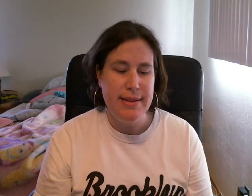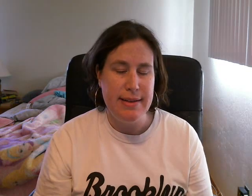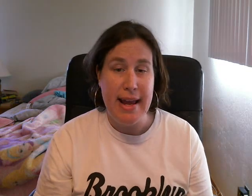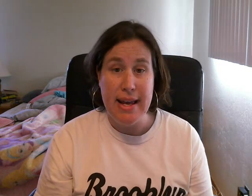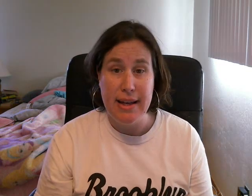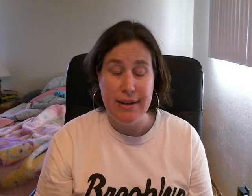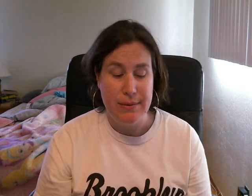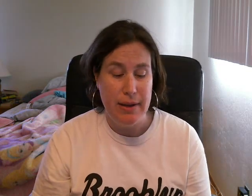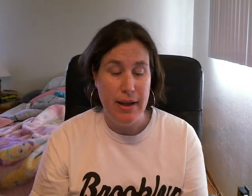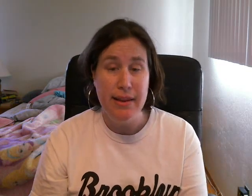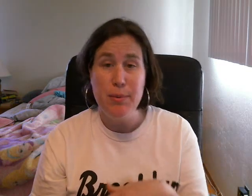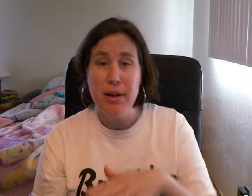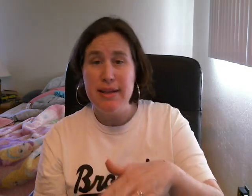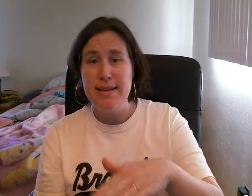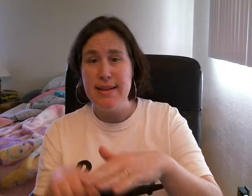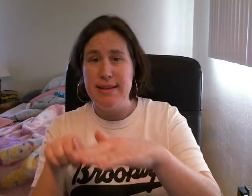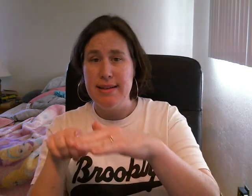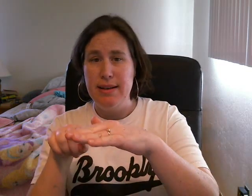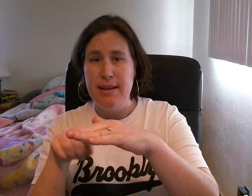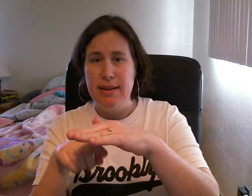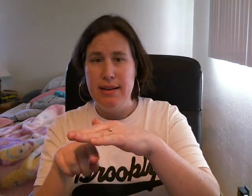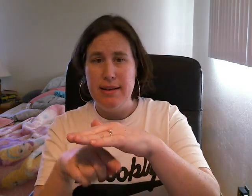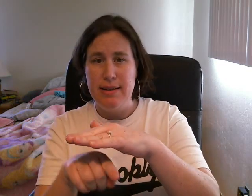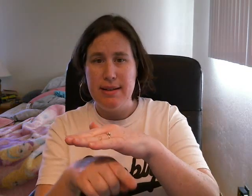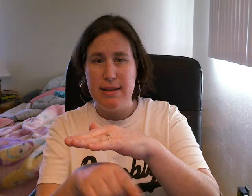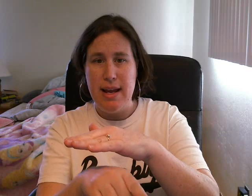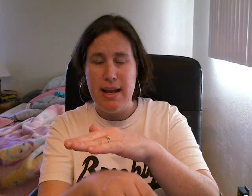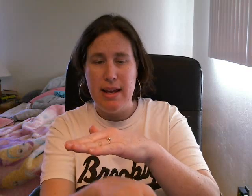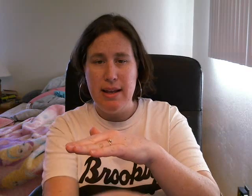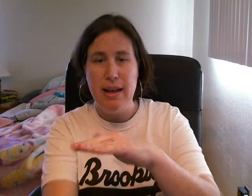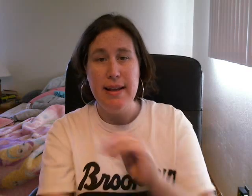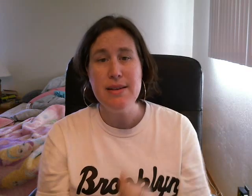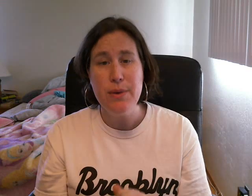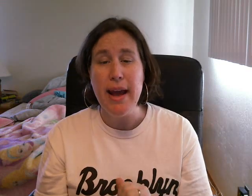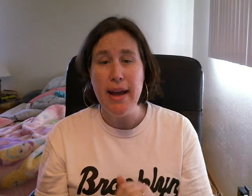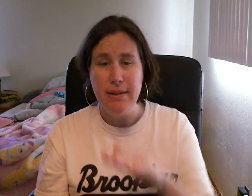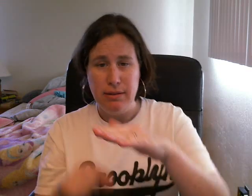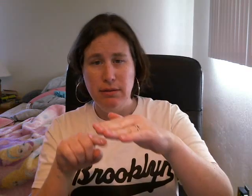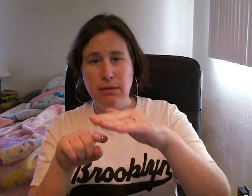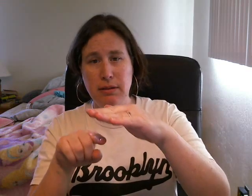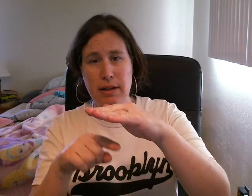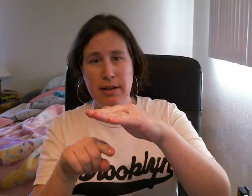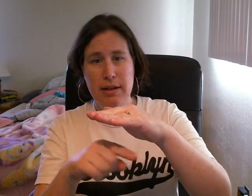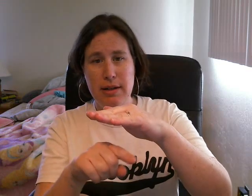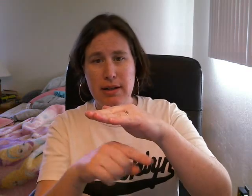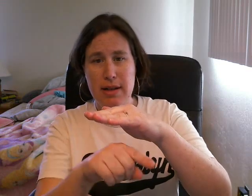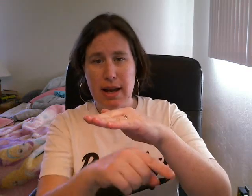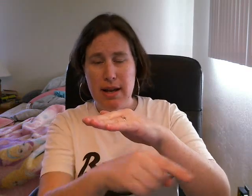Snake. In the book it does this. Snake. And that's okay. Snake.